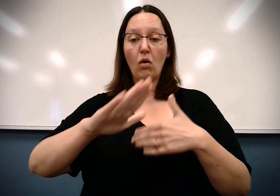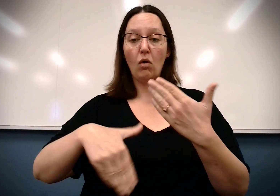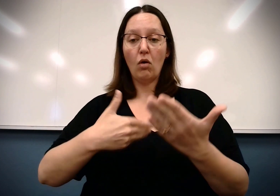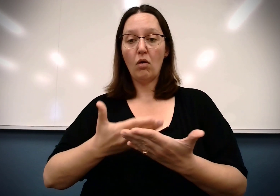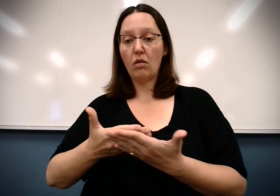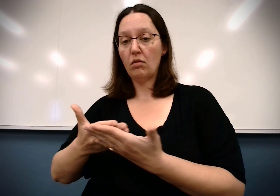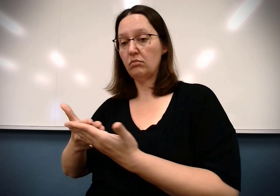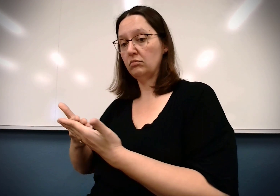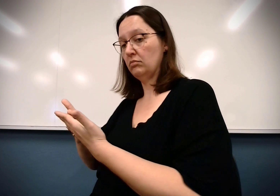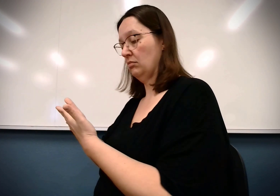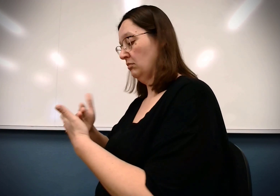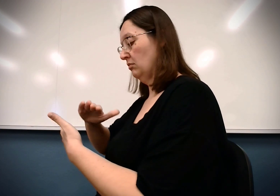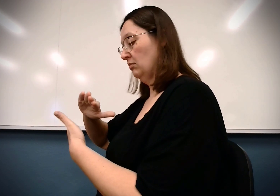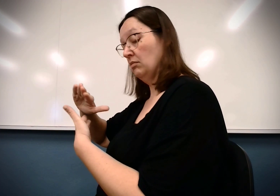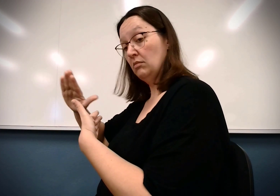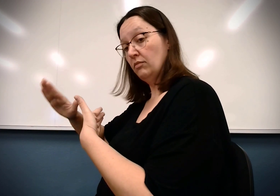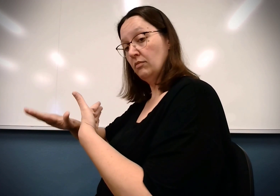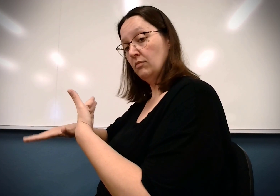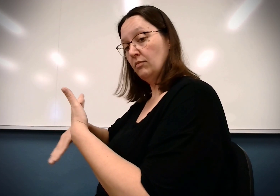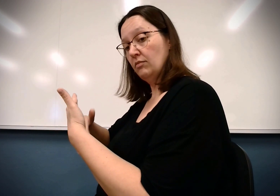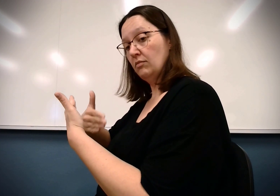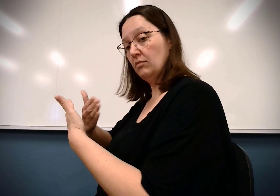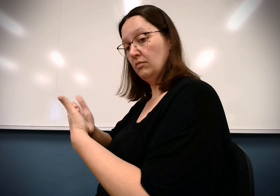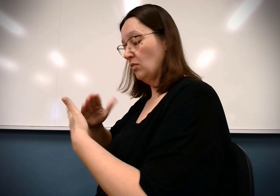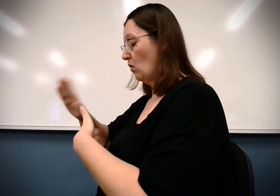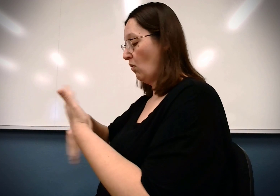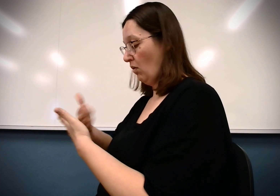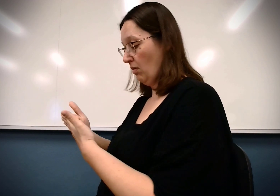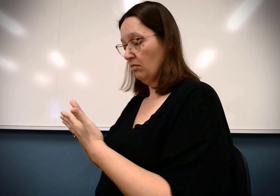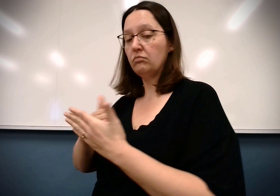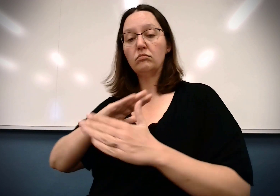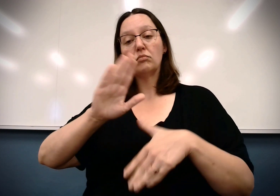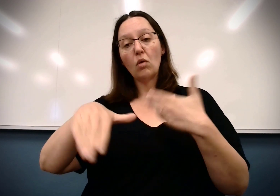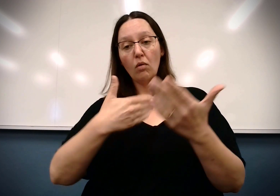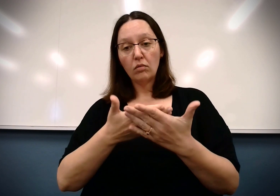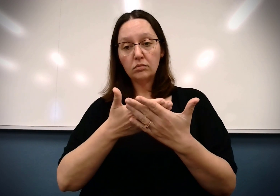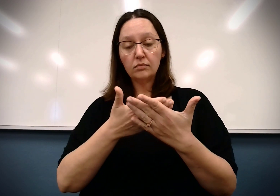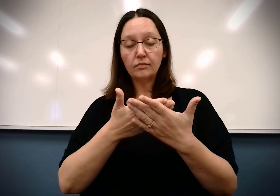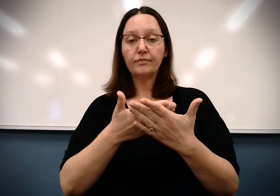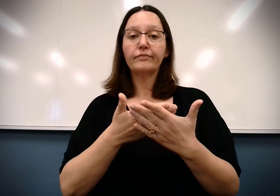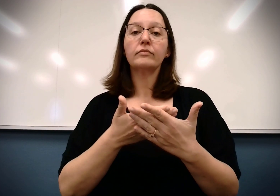The adjective all, this is a quantifier. You're going to circle around. All